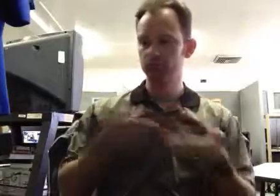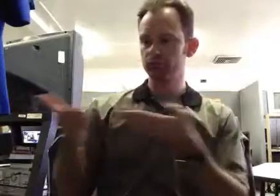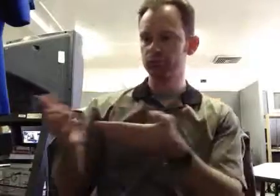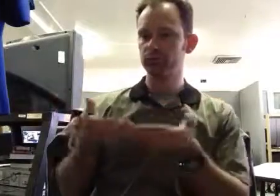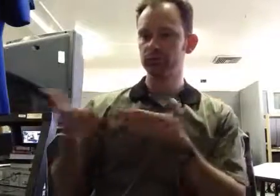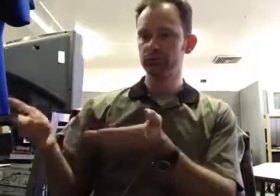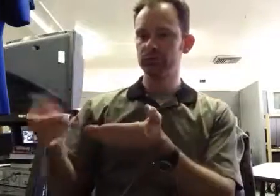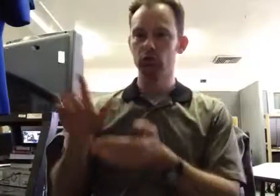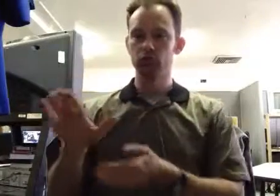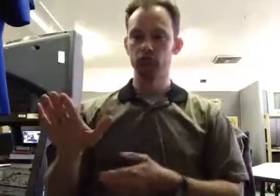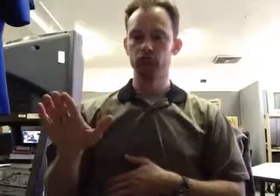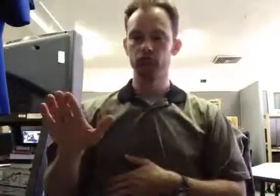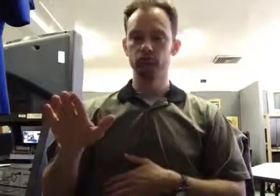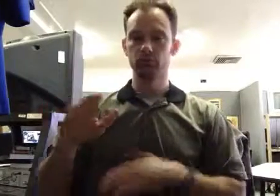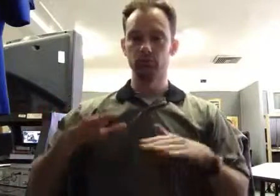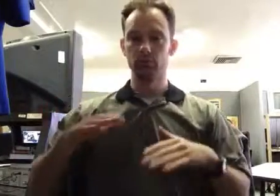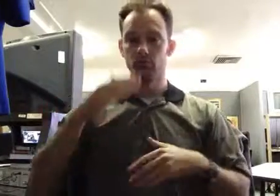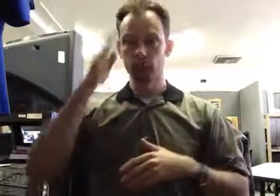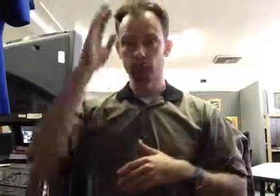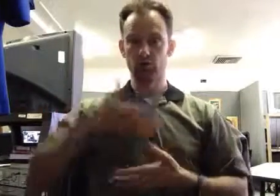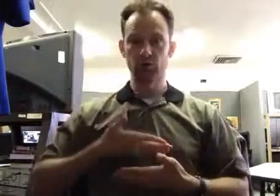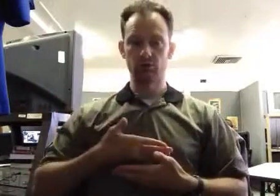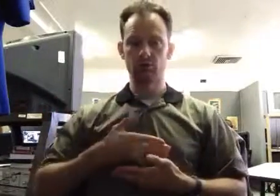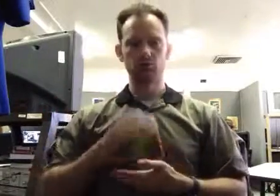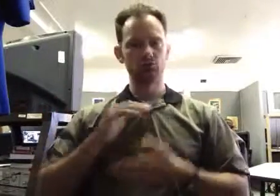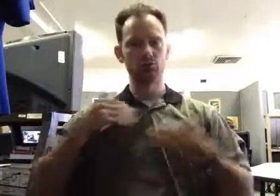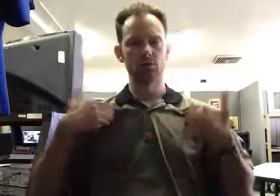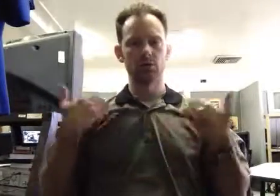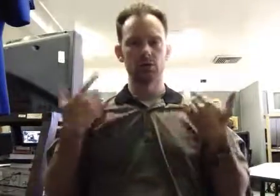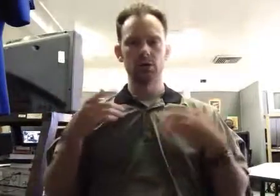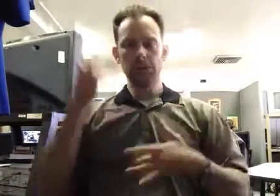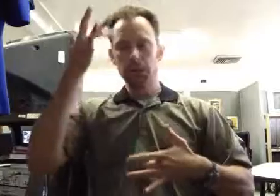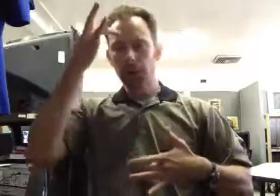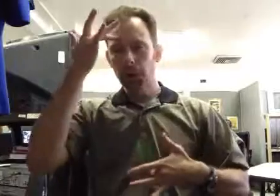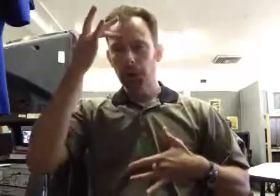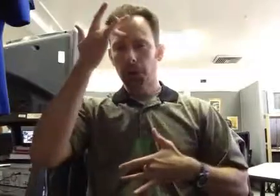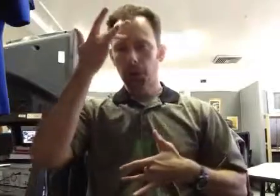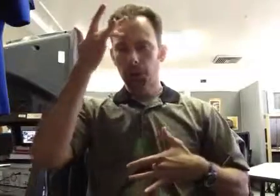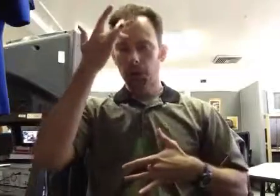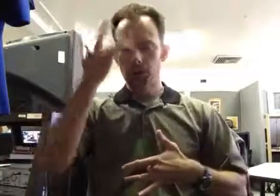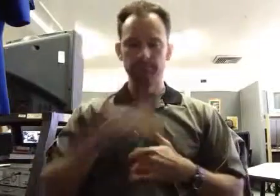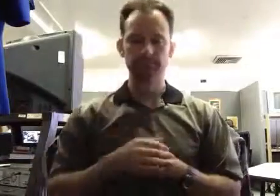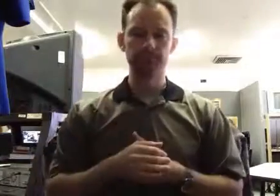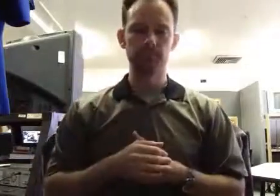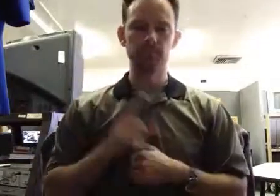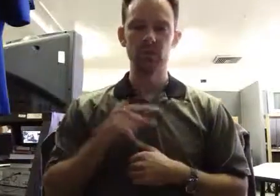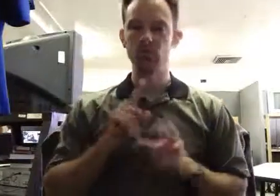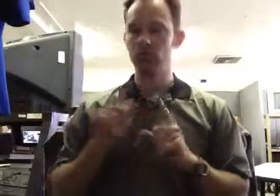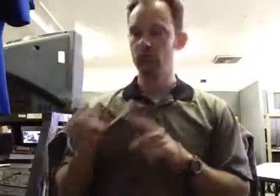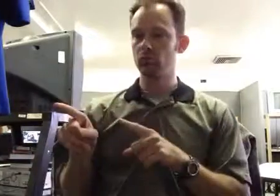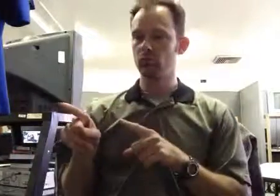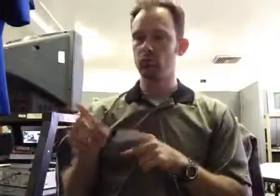And Annie was quite depressed. While my friend was there, she went into Annie's bathroom. And hanging